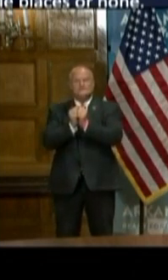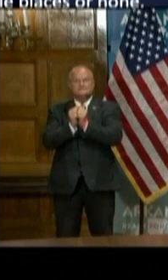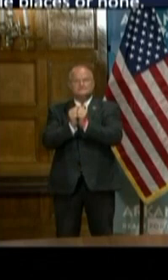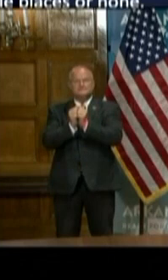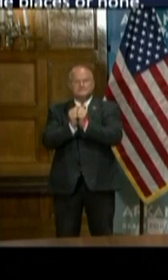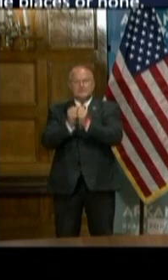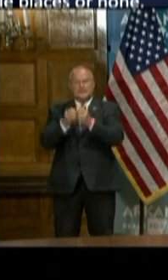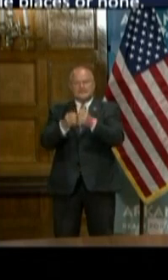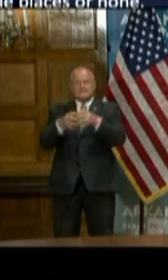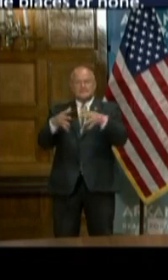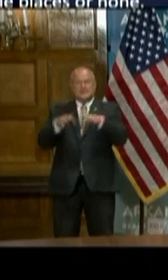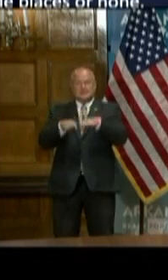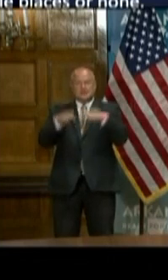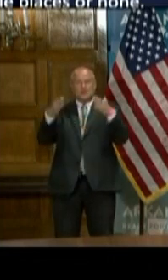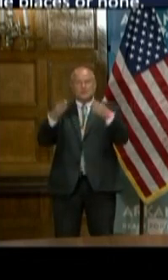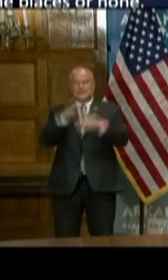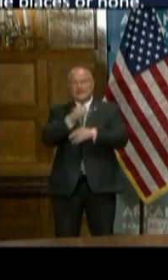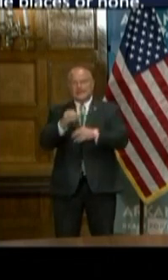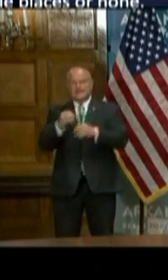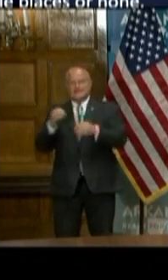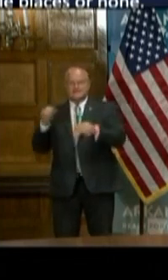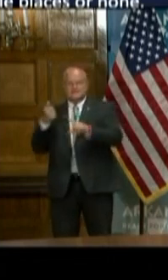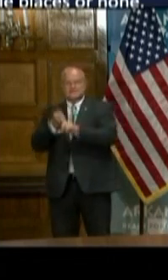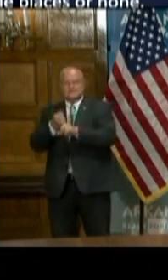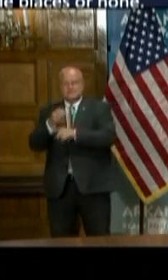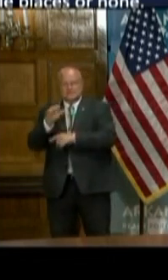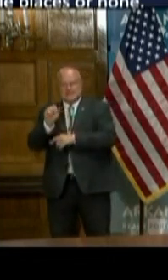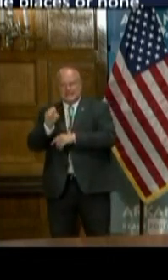the expansion in cases. And